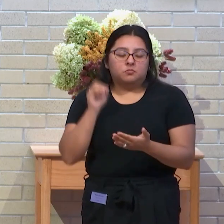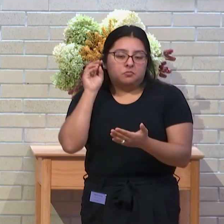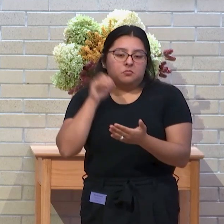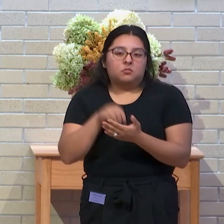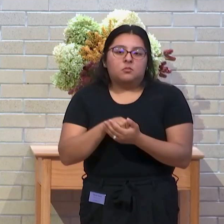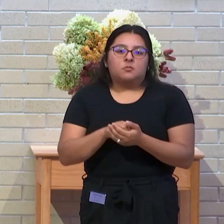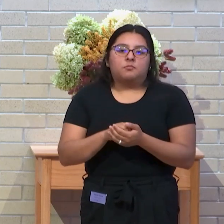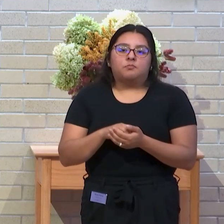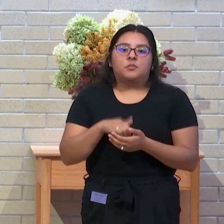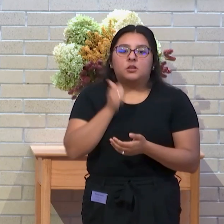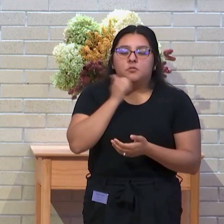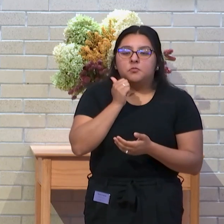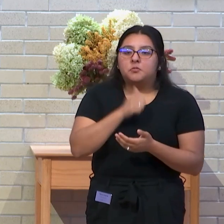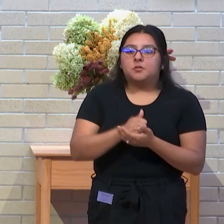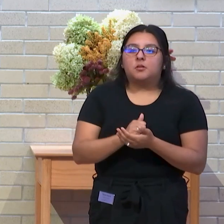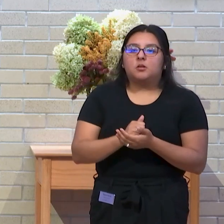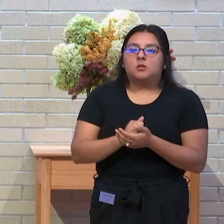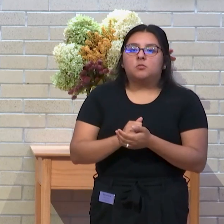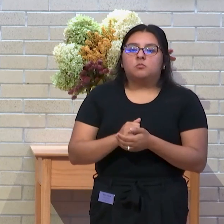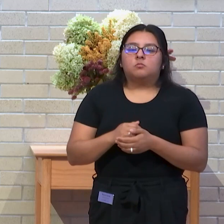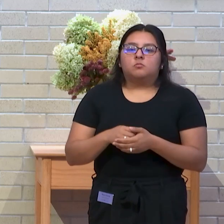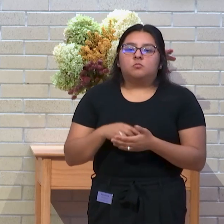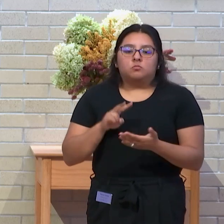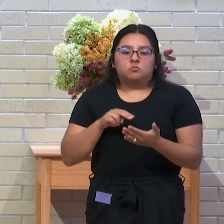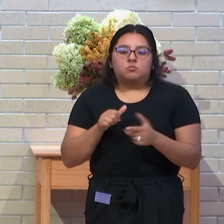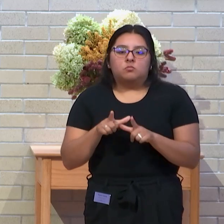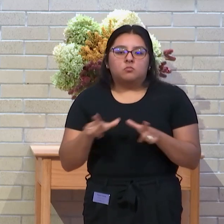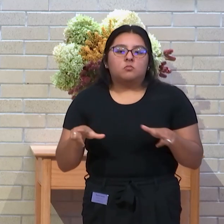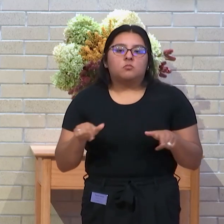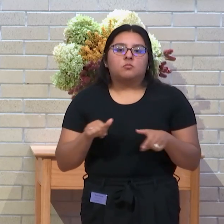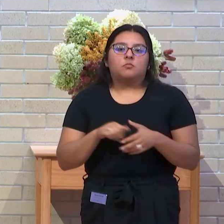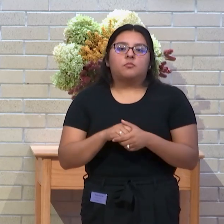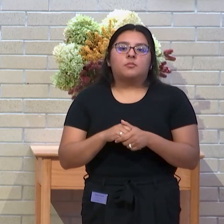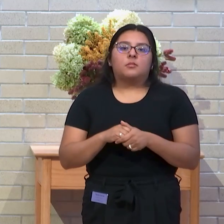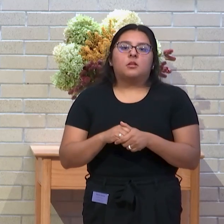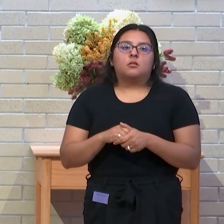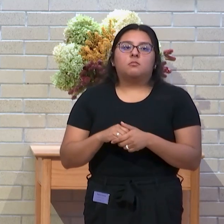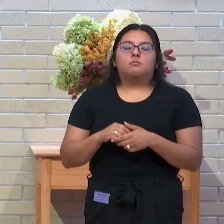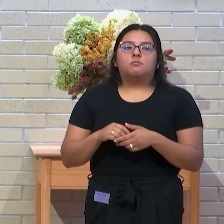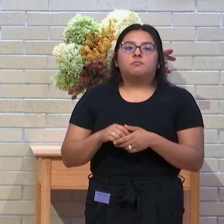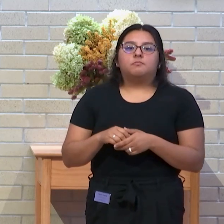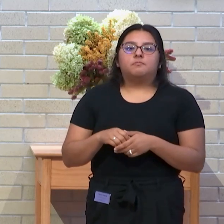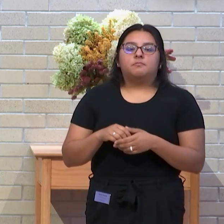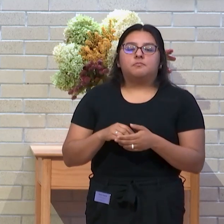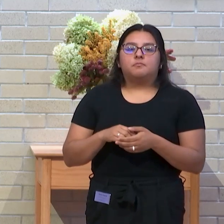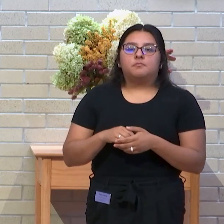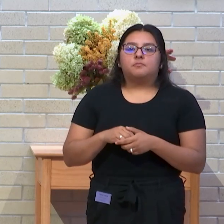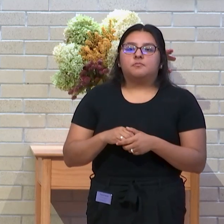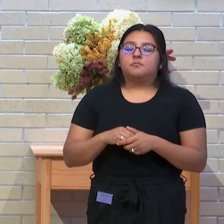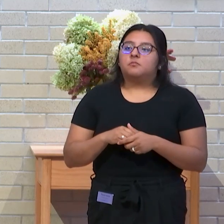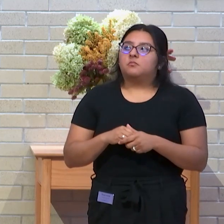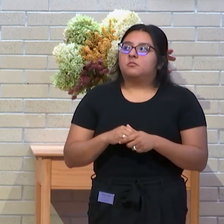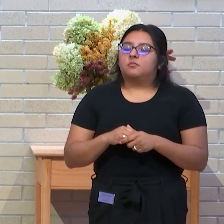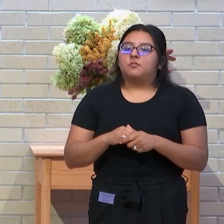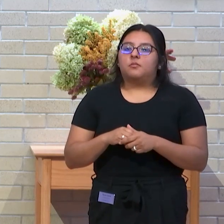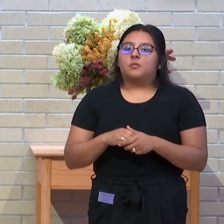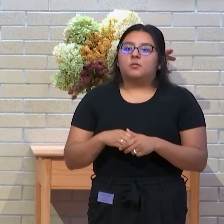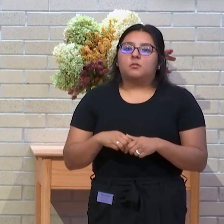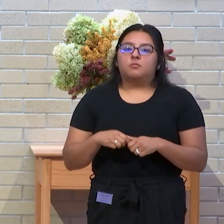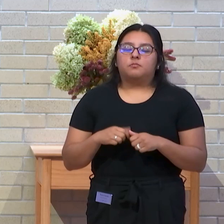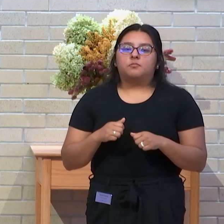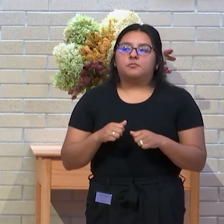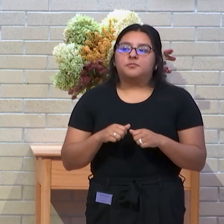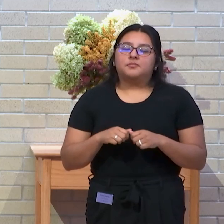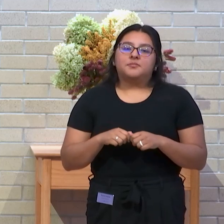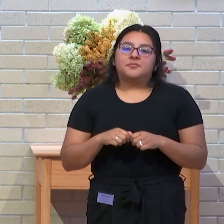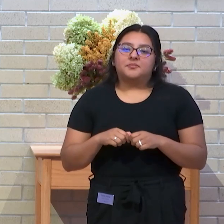day I would take Swahili classes, cultural classes, attend various lectures. And that really just prepared me for the second